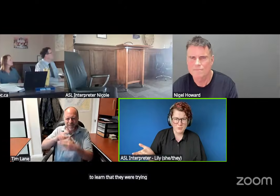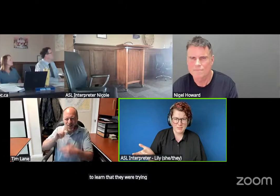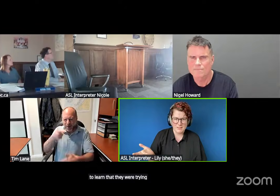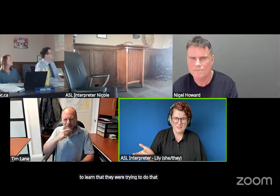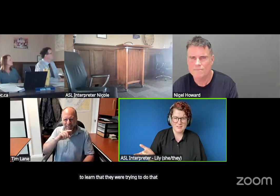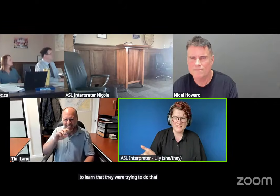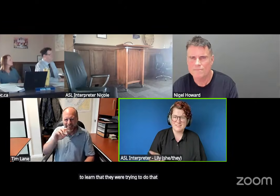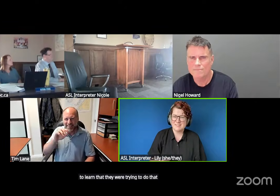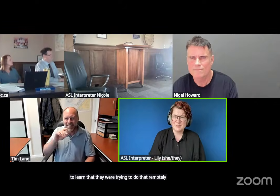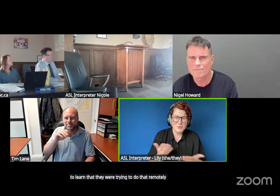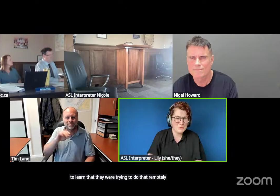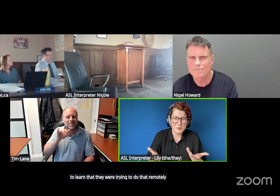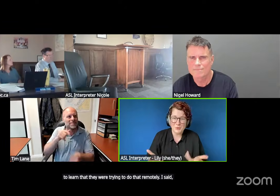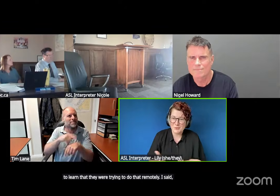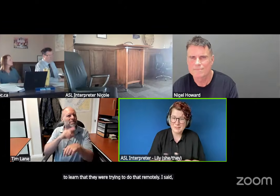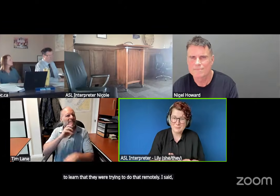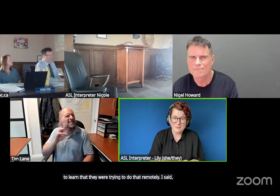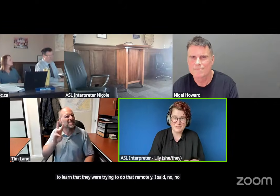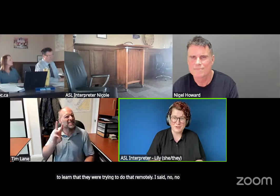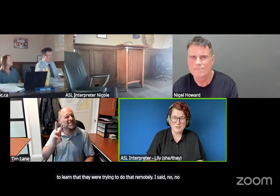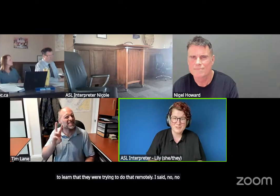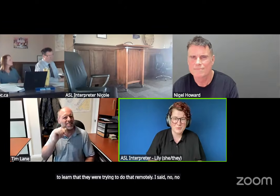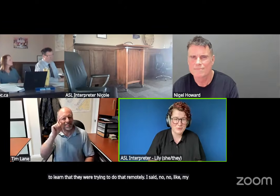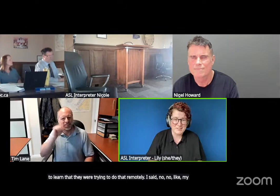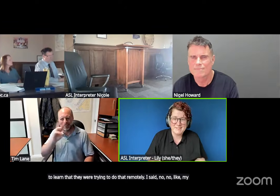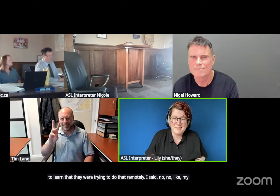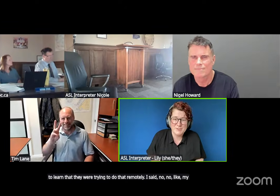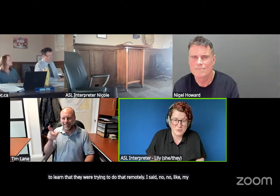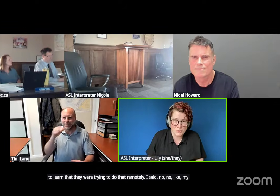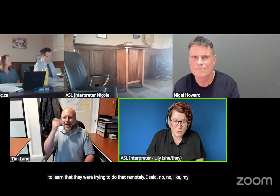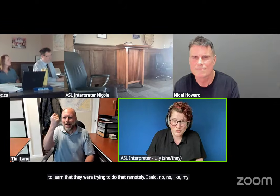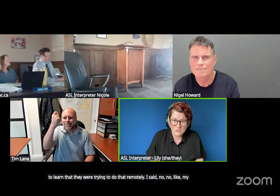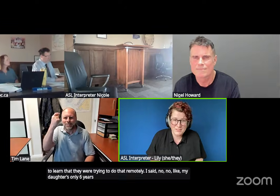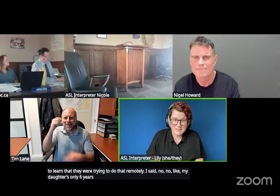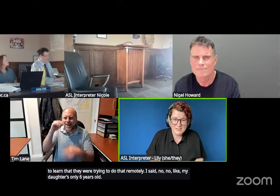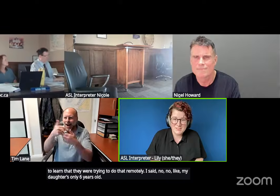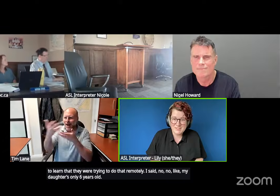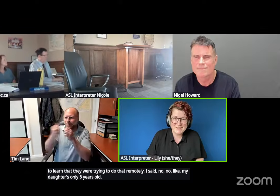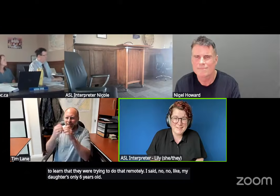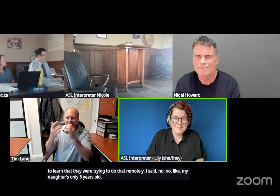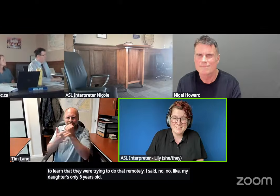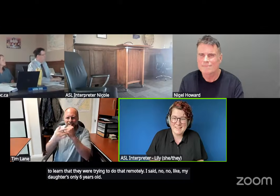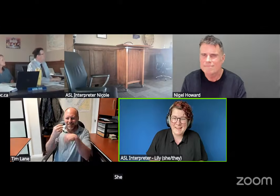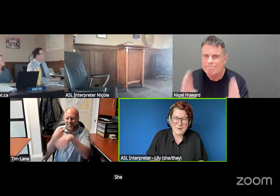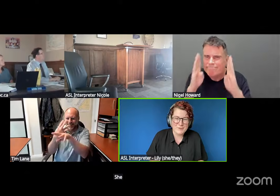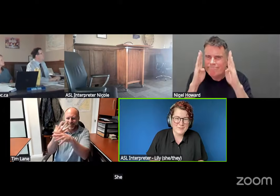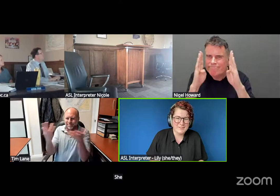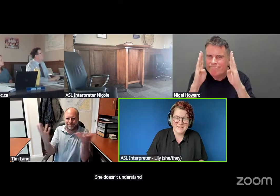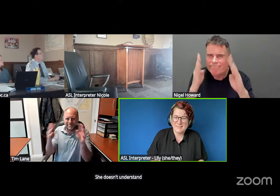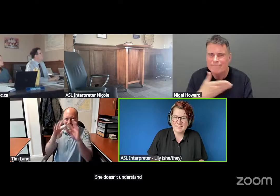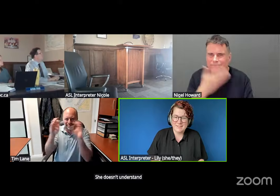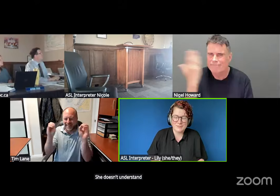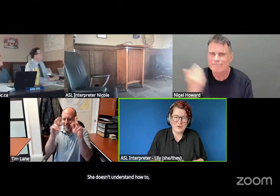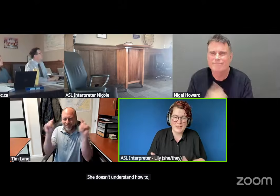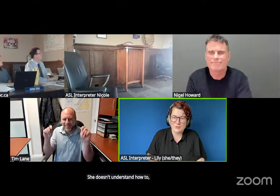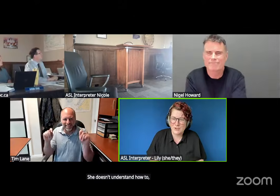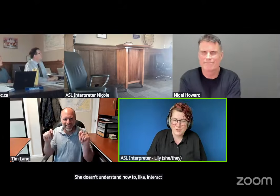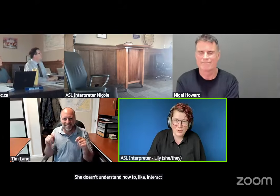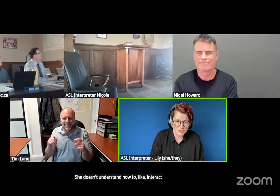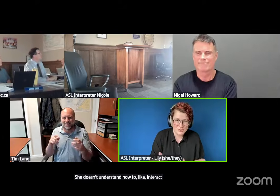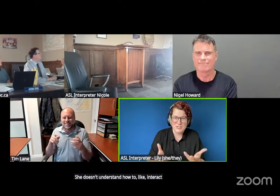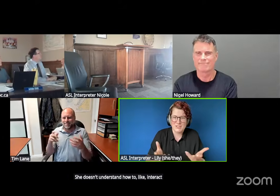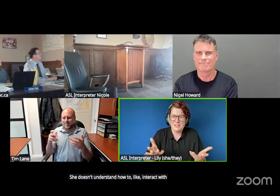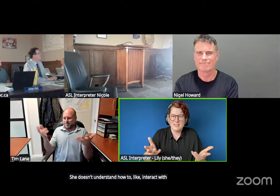do that remotely. I said, no, like my daughter's only 6 years old. She doesn't understand how to like interact